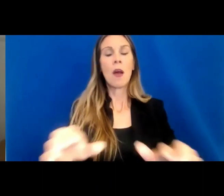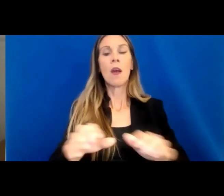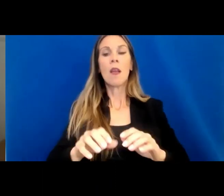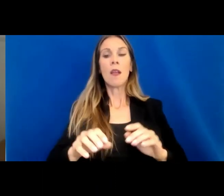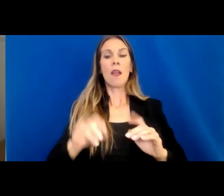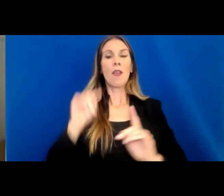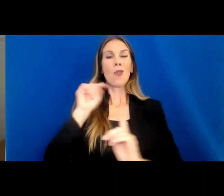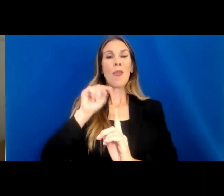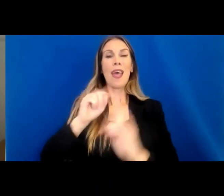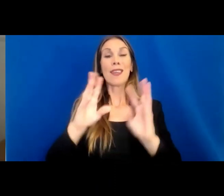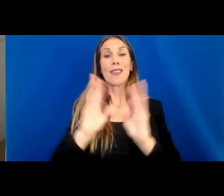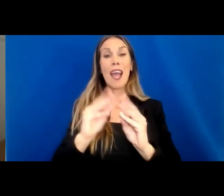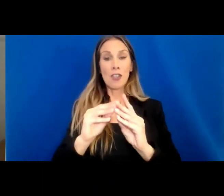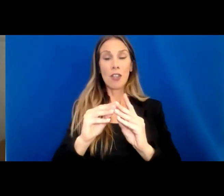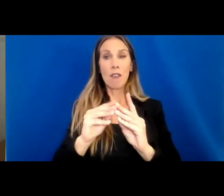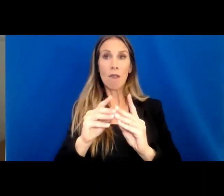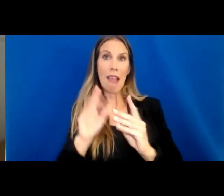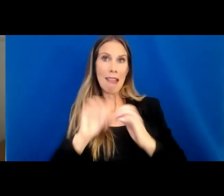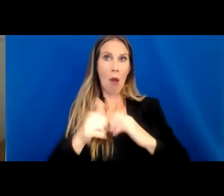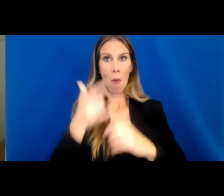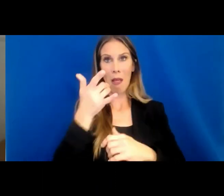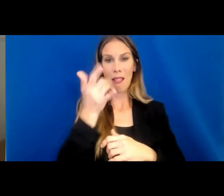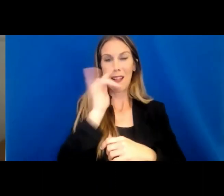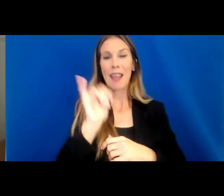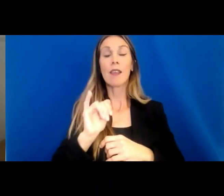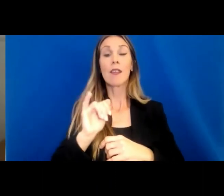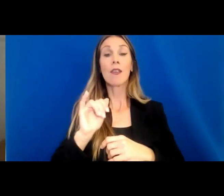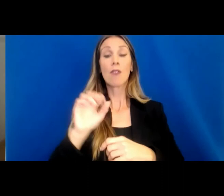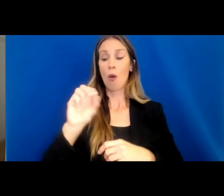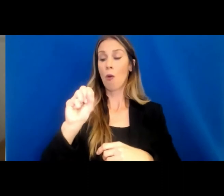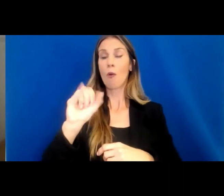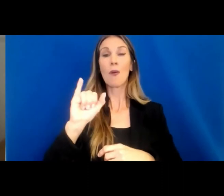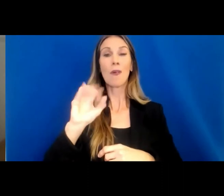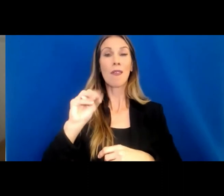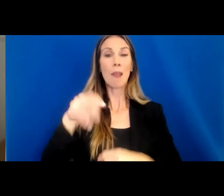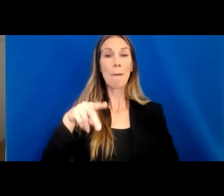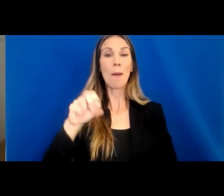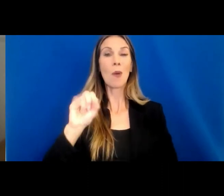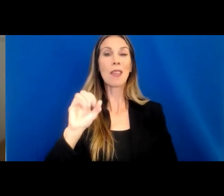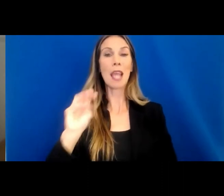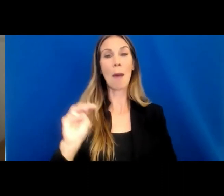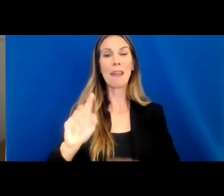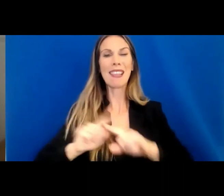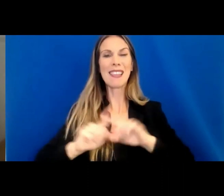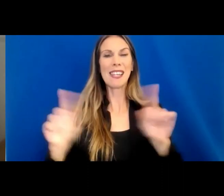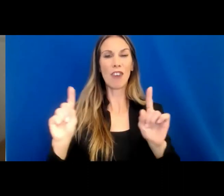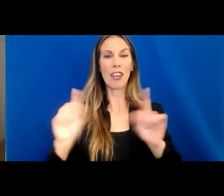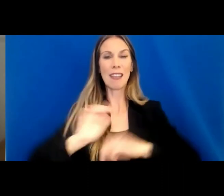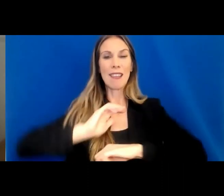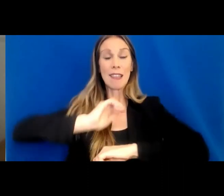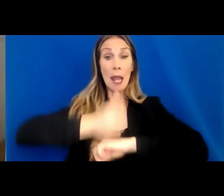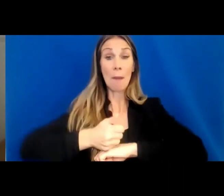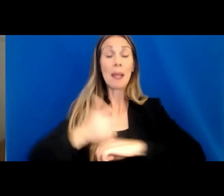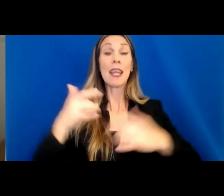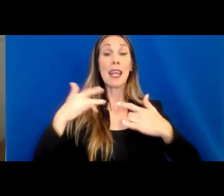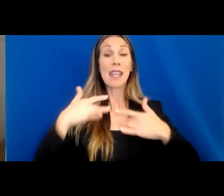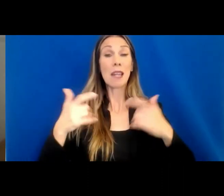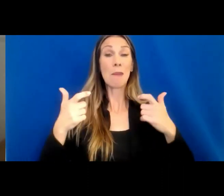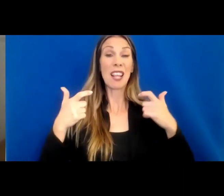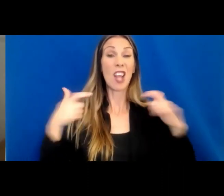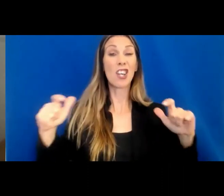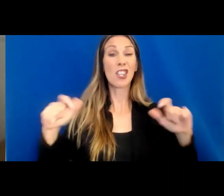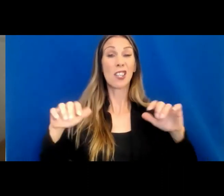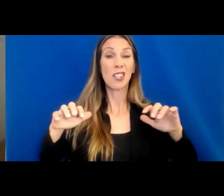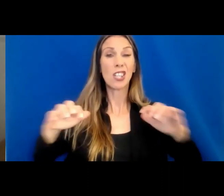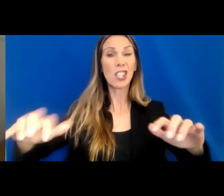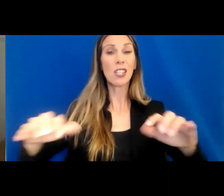session will unfold. Symposia take very different forms and tend to be larger sessions. Sometimes